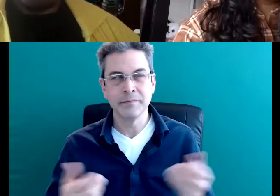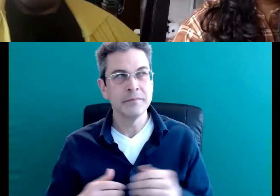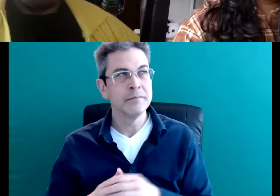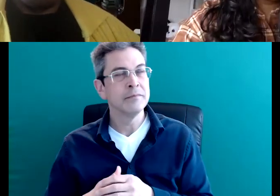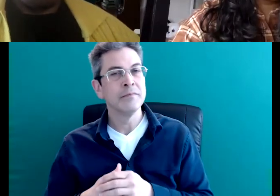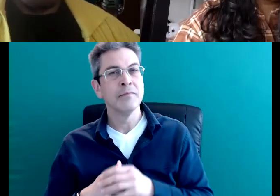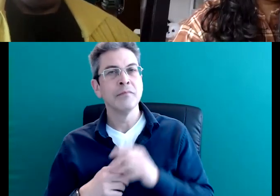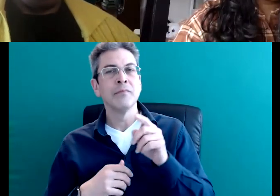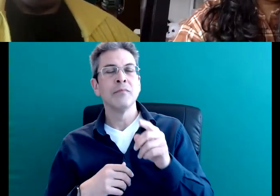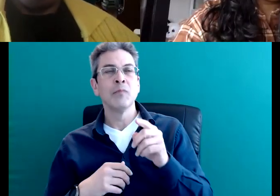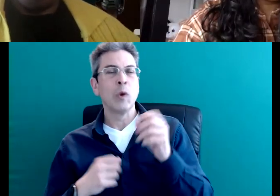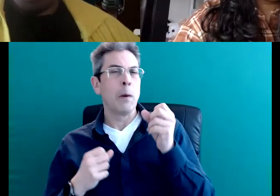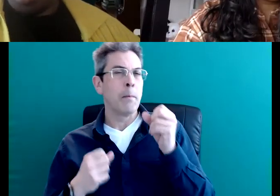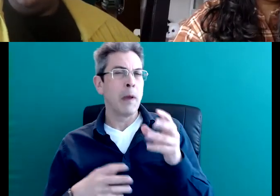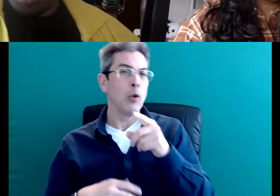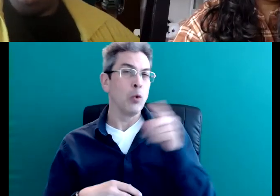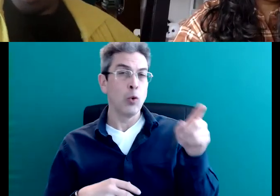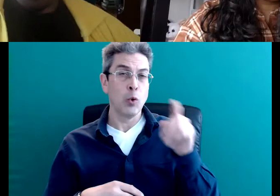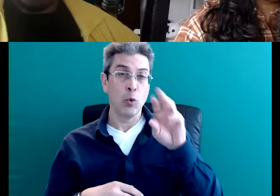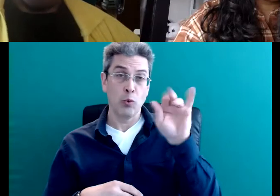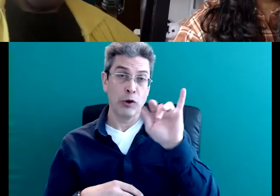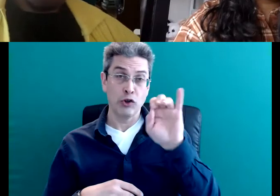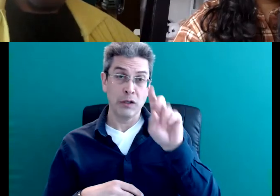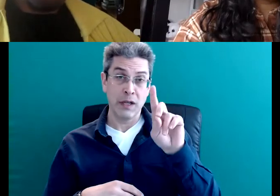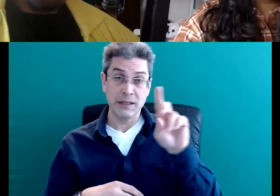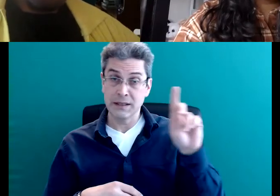racialized disabled people were just left in the dust.